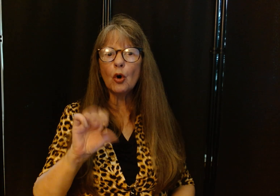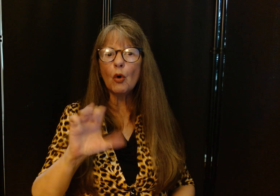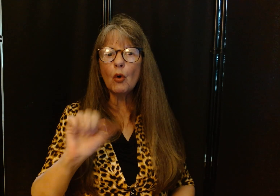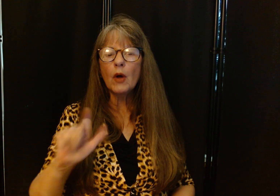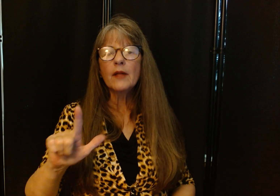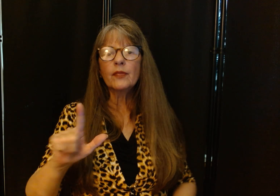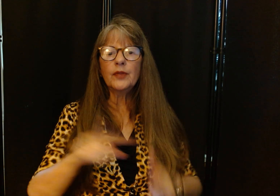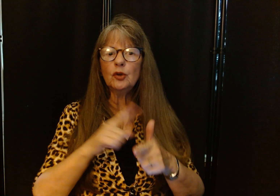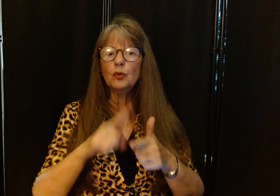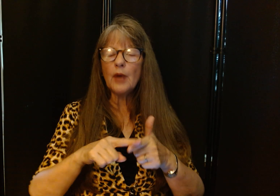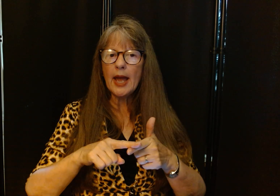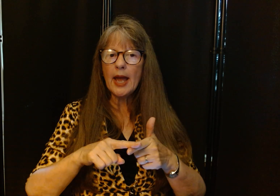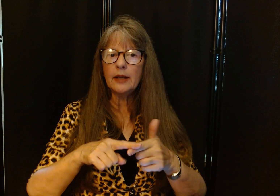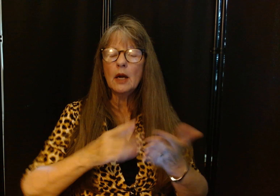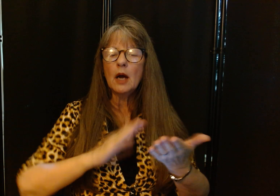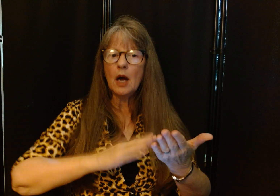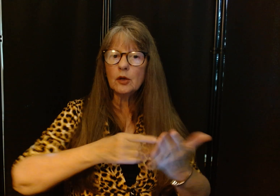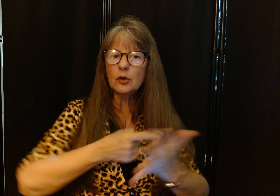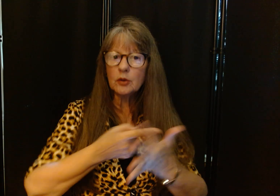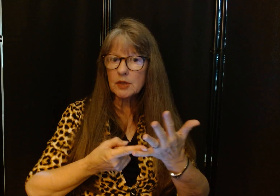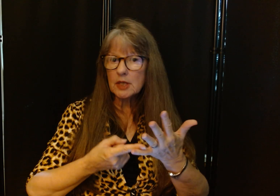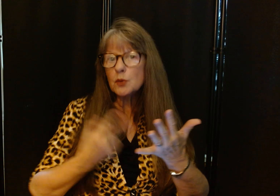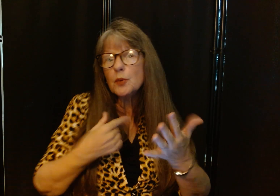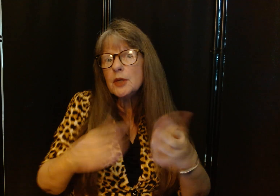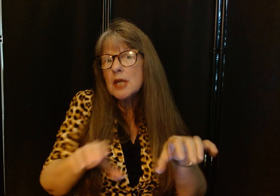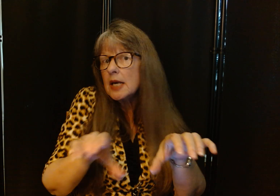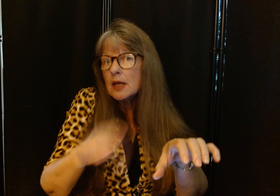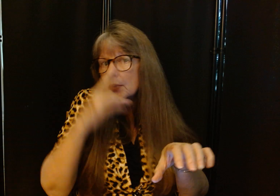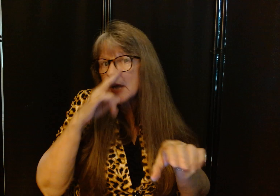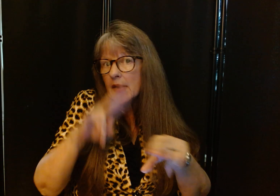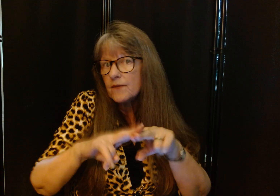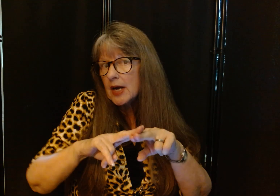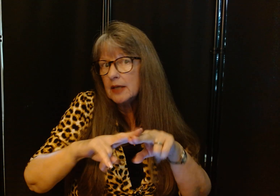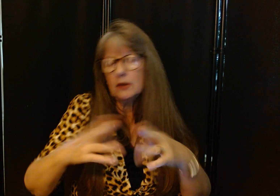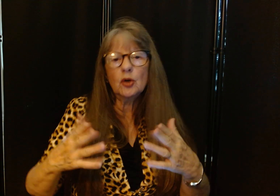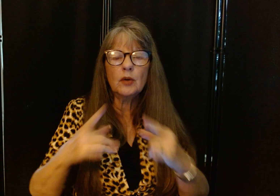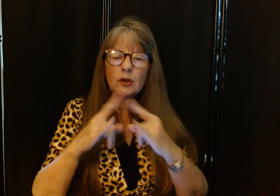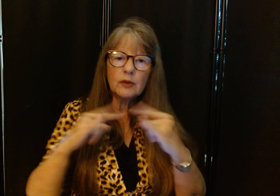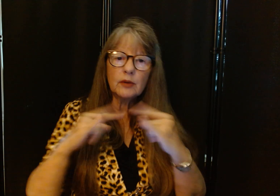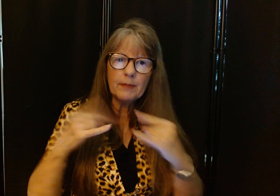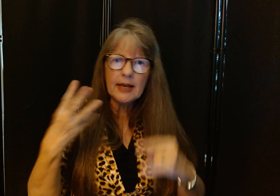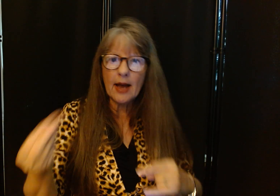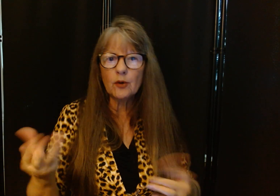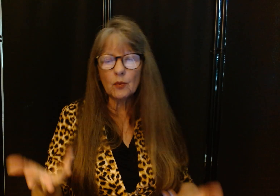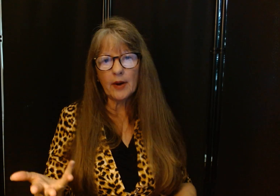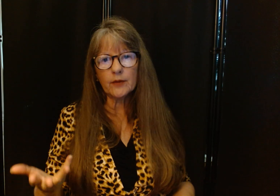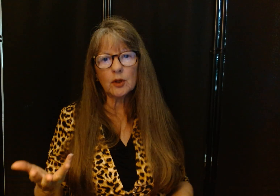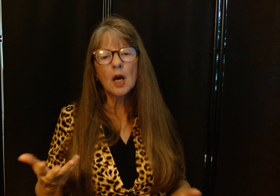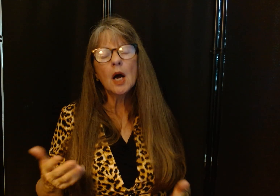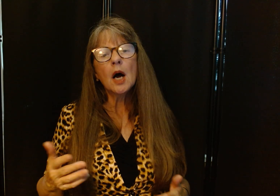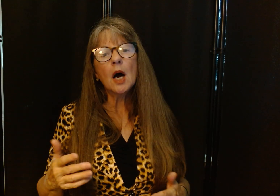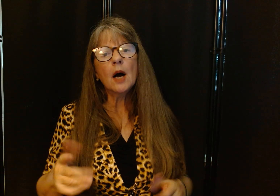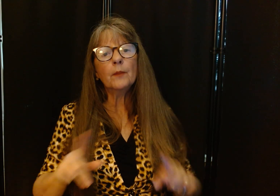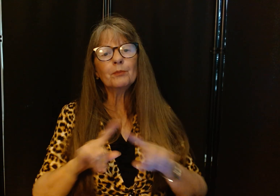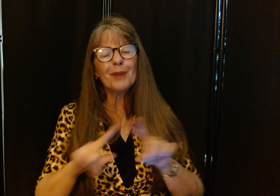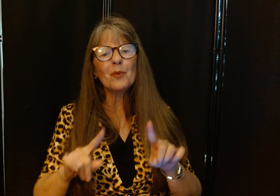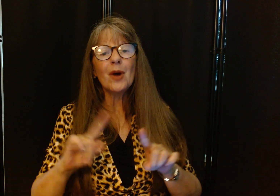charcoal, then you can cook those things, which we did, and it was kind of fun, like you're camping out or whatever. But one